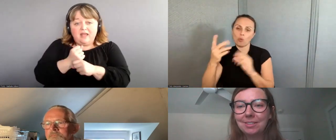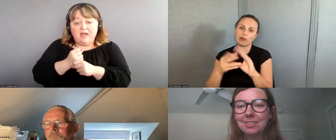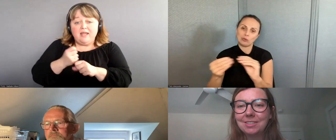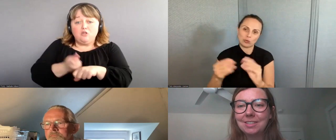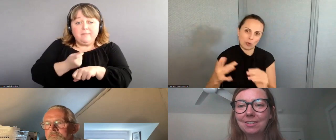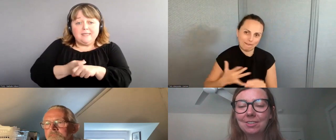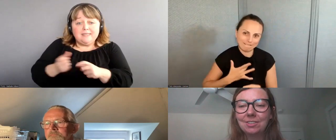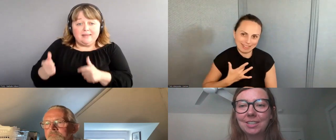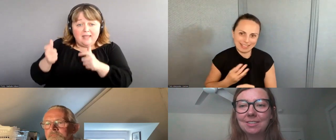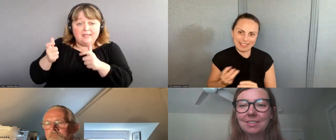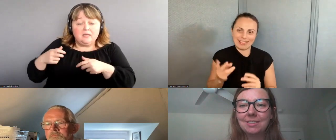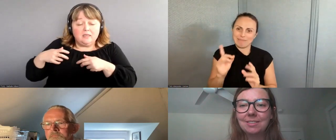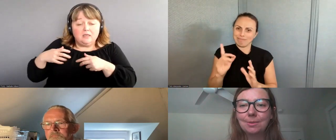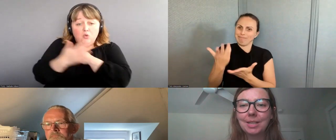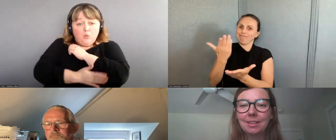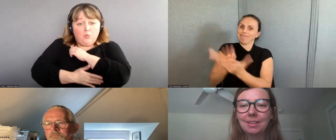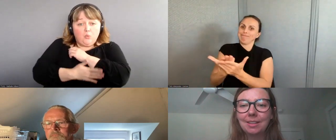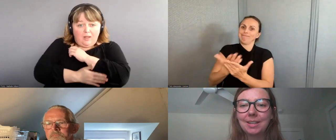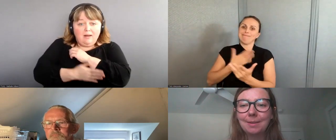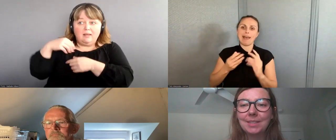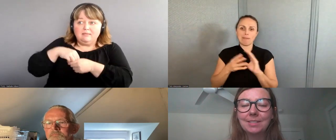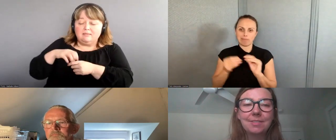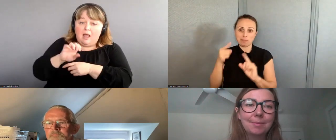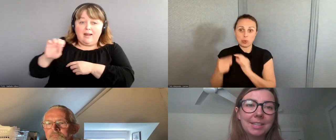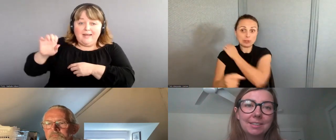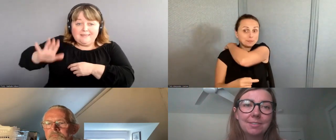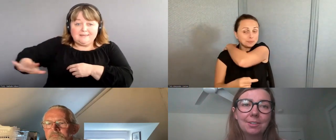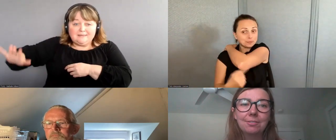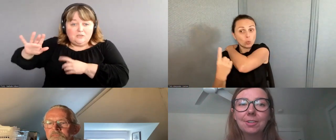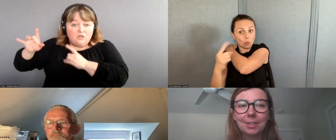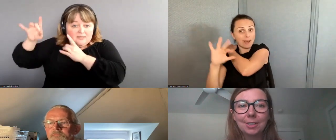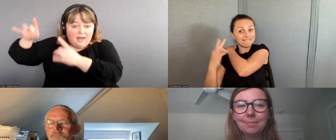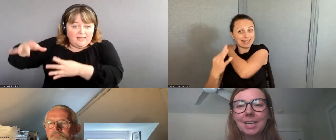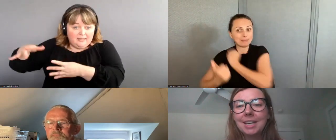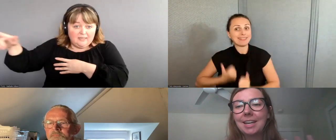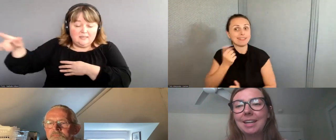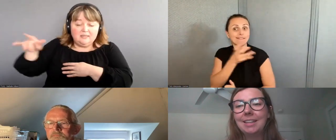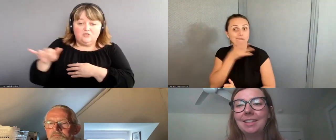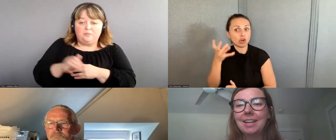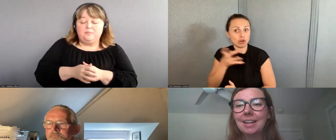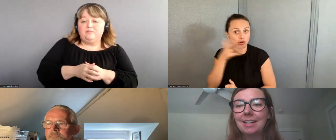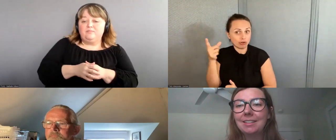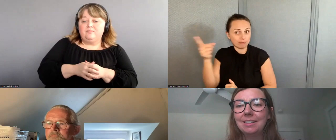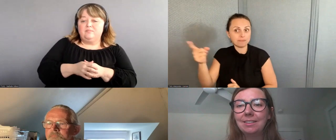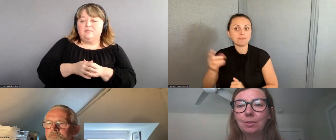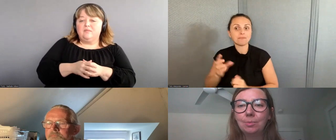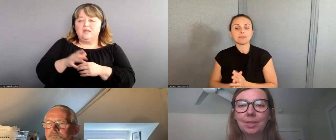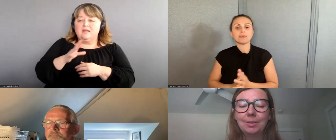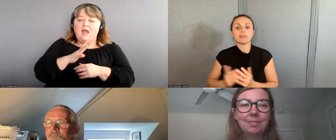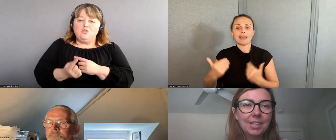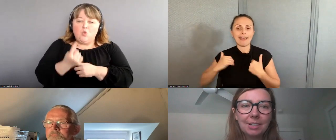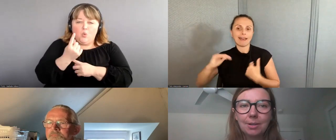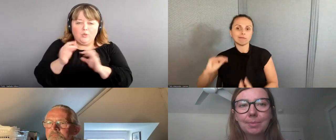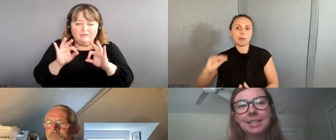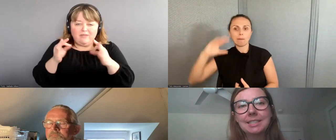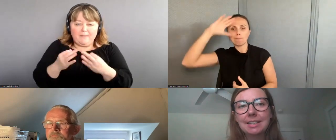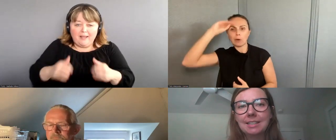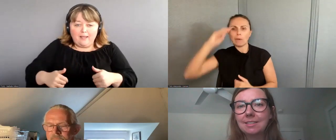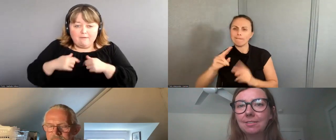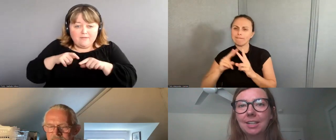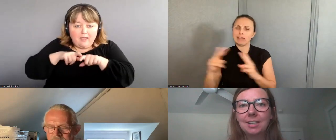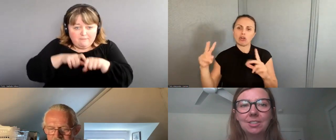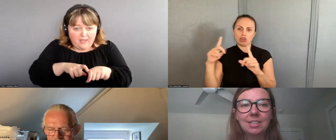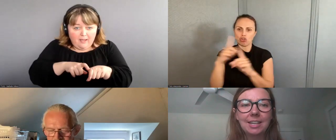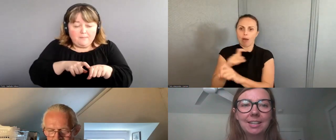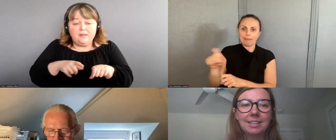feel just illustrates this so well. This family lived on a farm and they had a little boy with very complex needs,